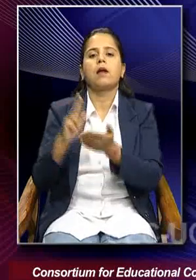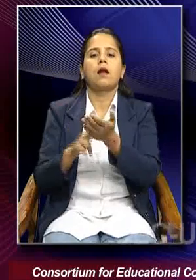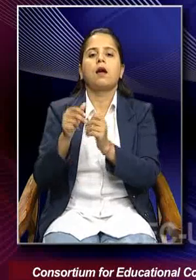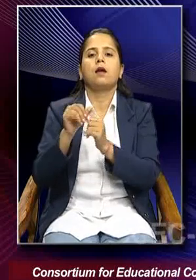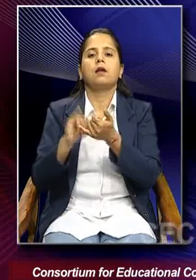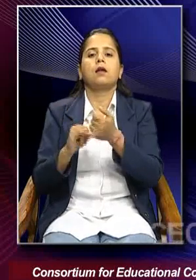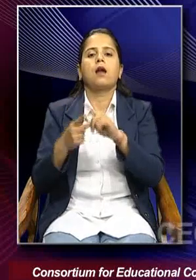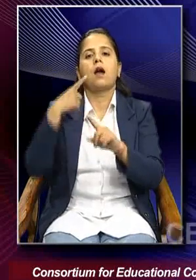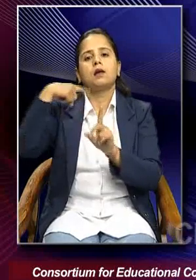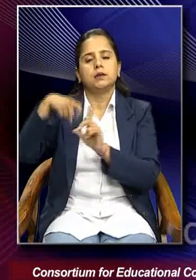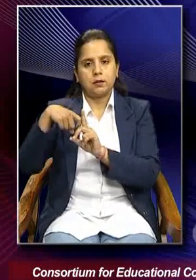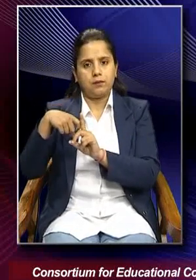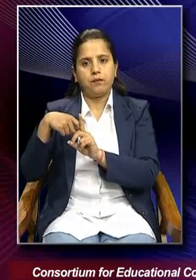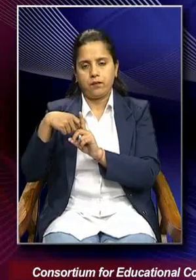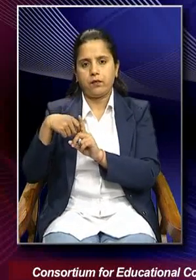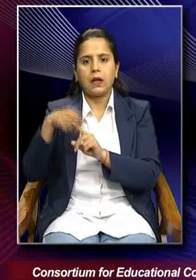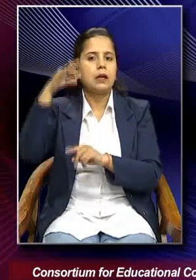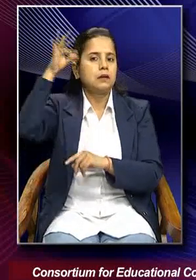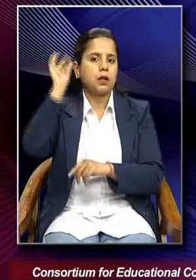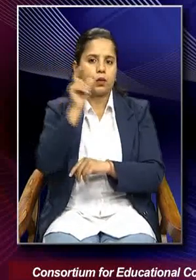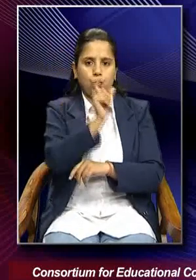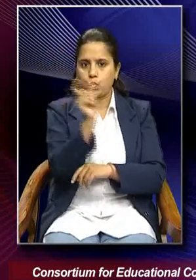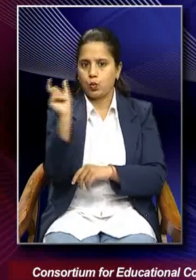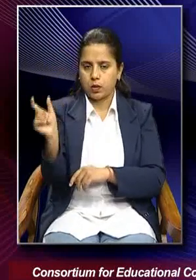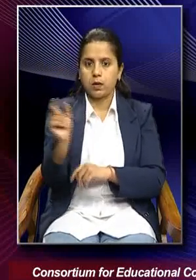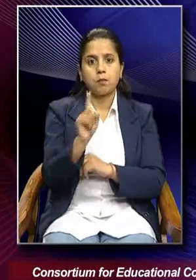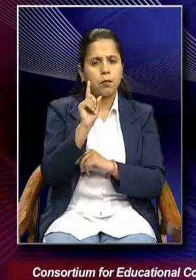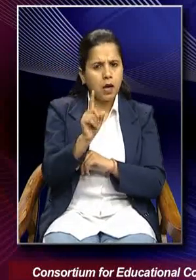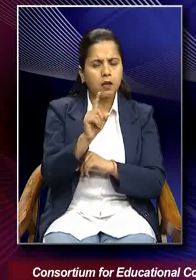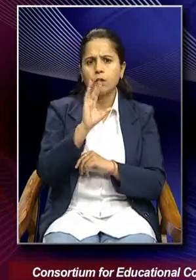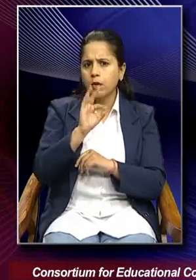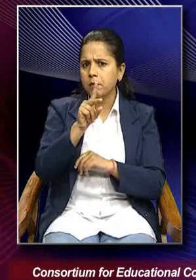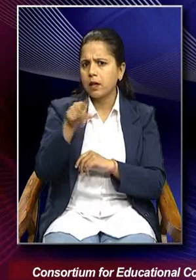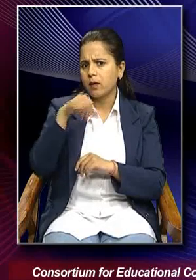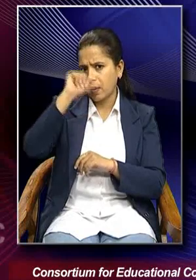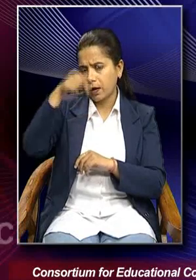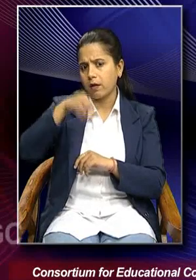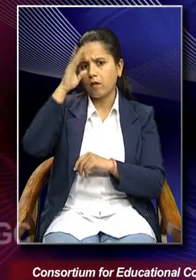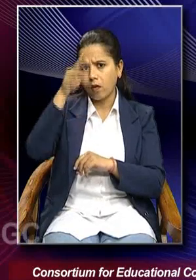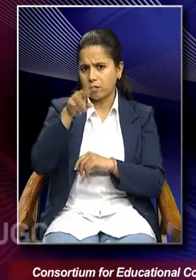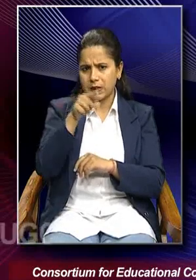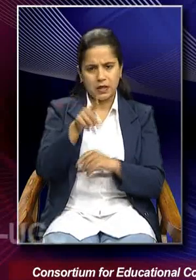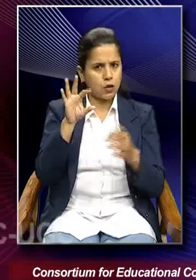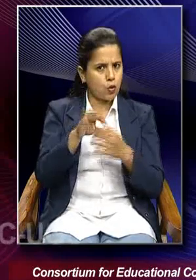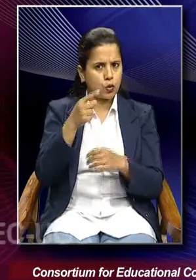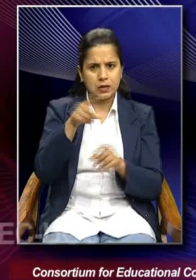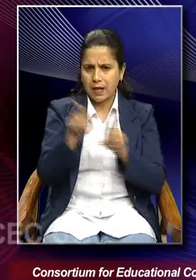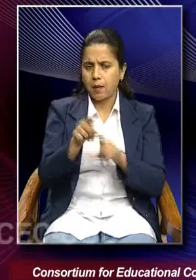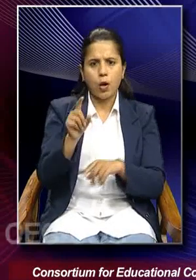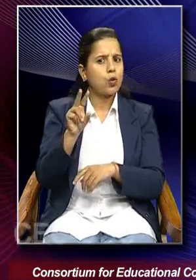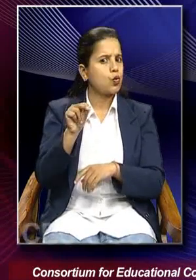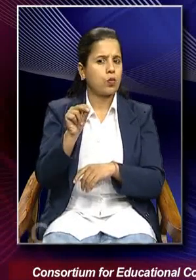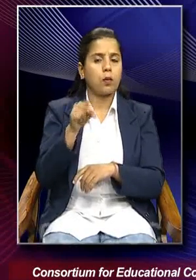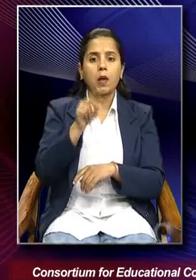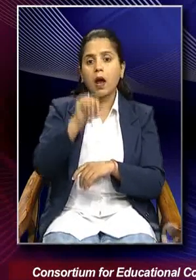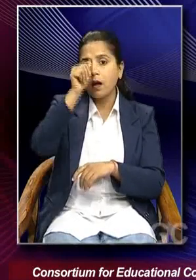Nastik. But that's not what it means in Indian philosophy. In the Indian philosophical